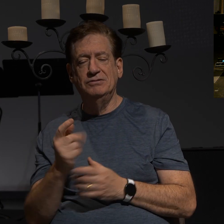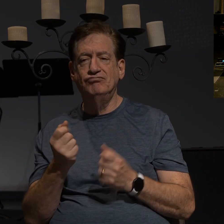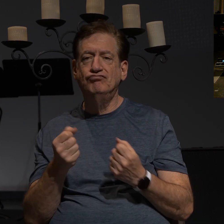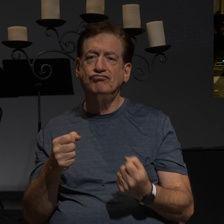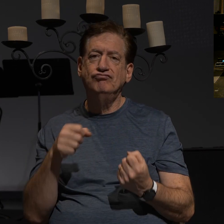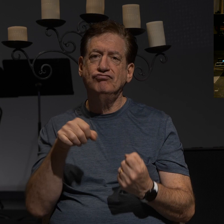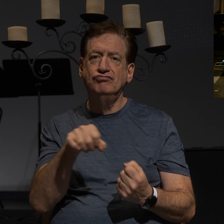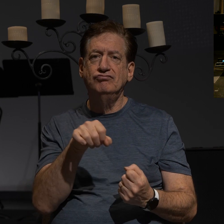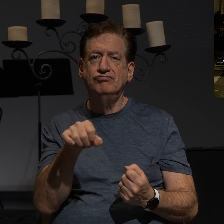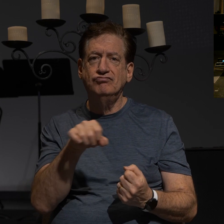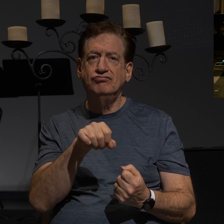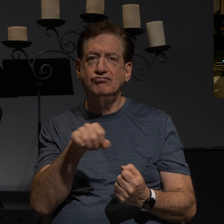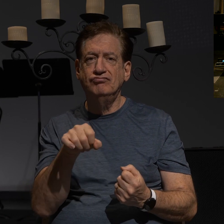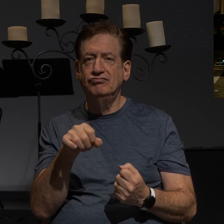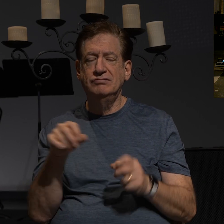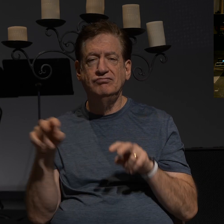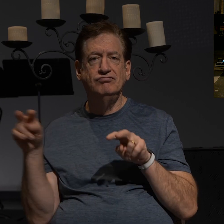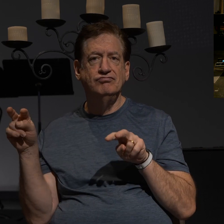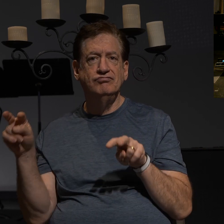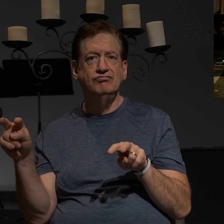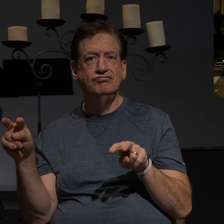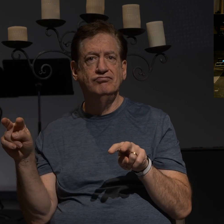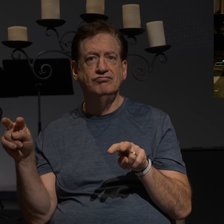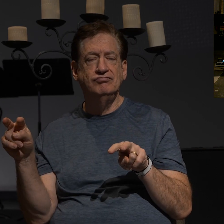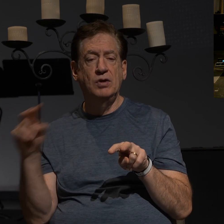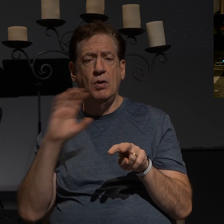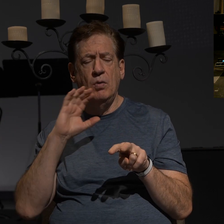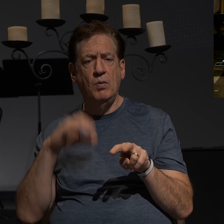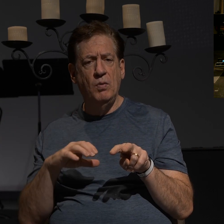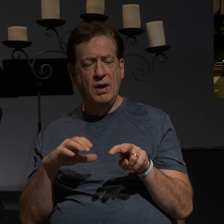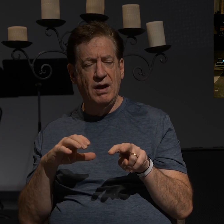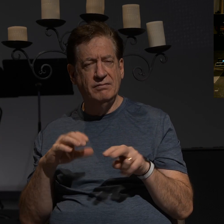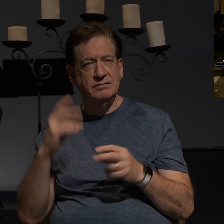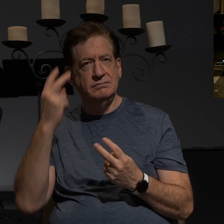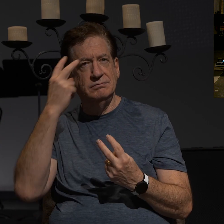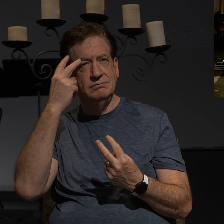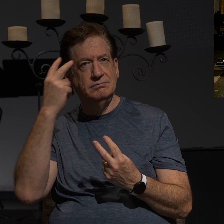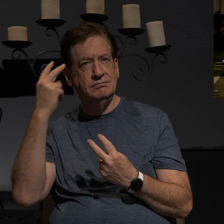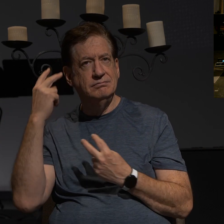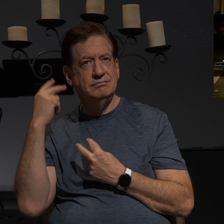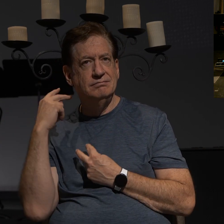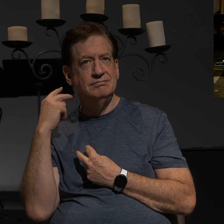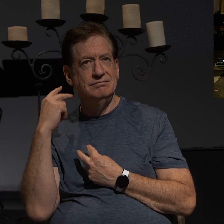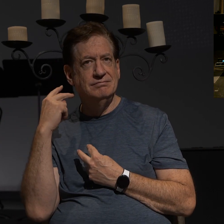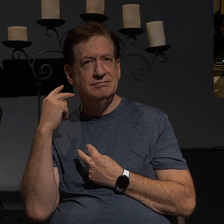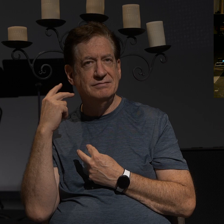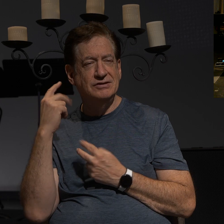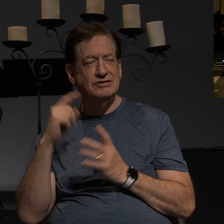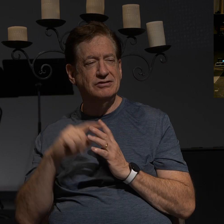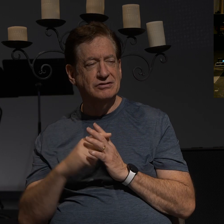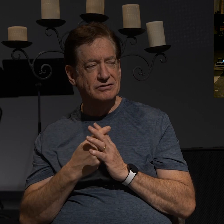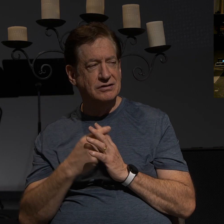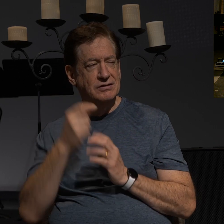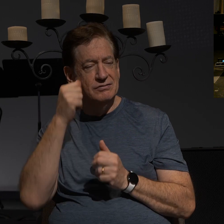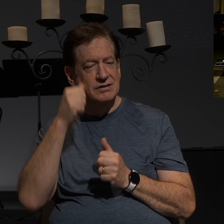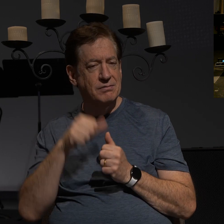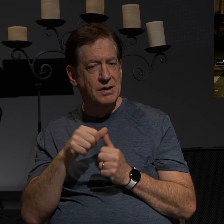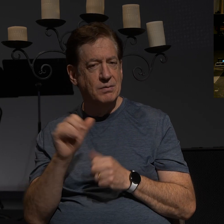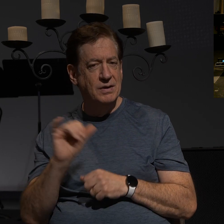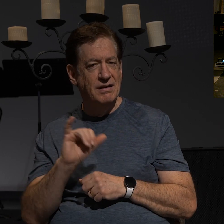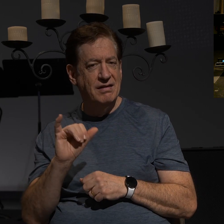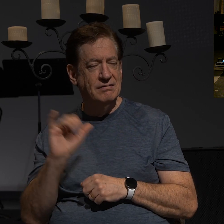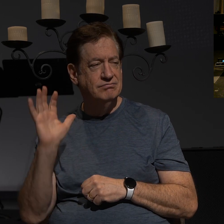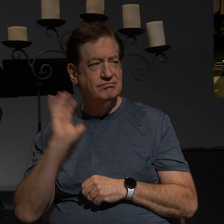heading home, staring straight ahead, the wife begins to reminisce. And she begins to remember what it was like